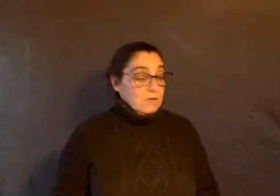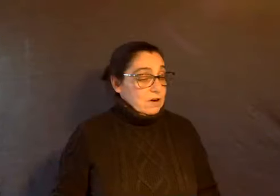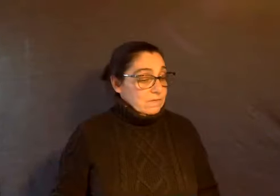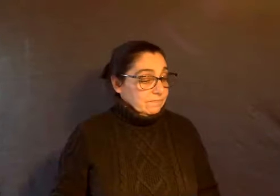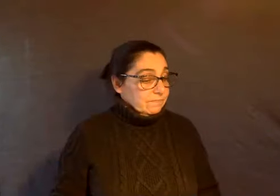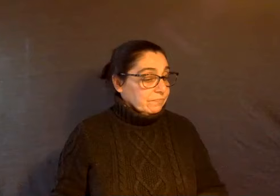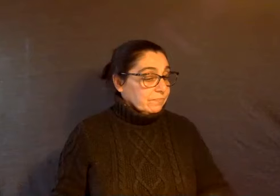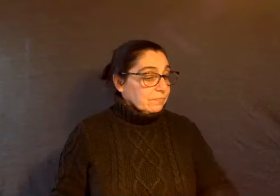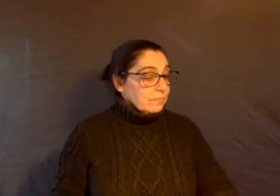there.